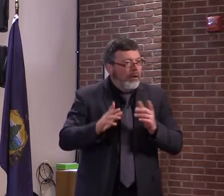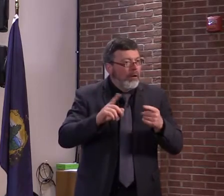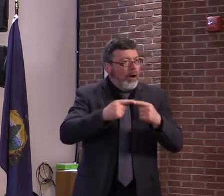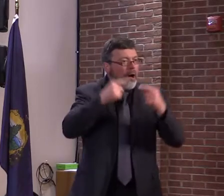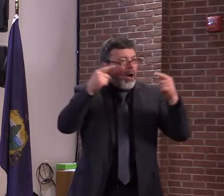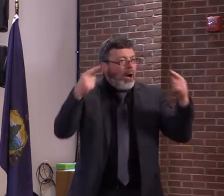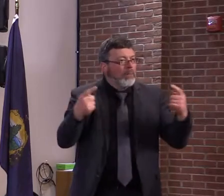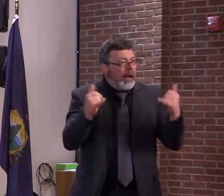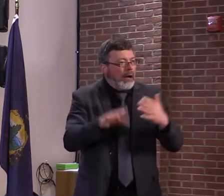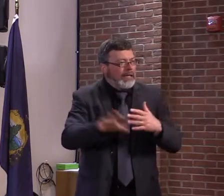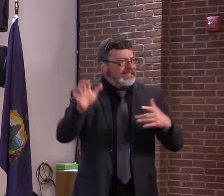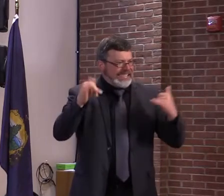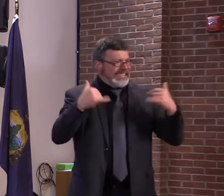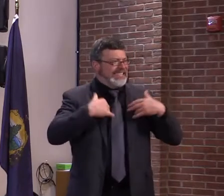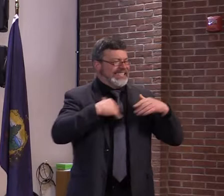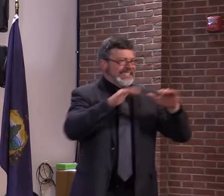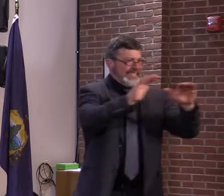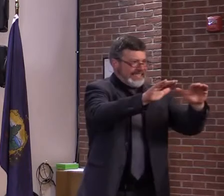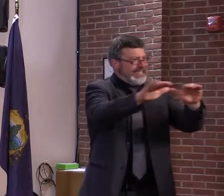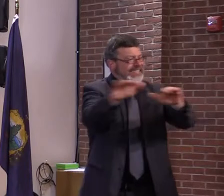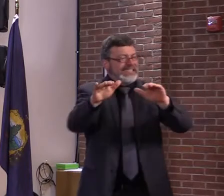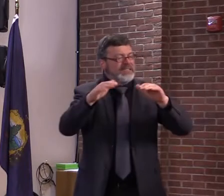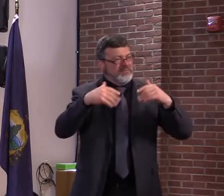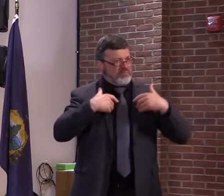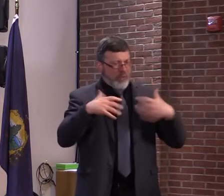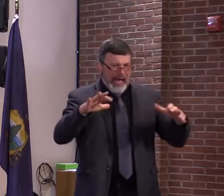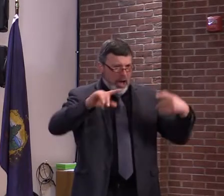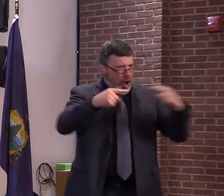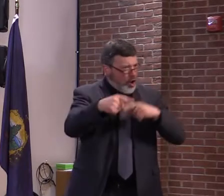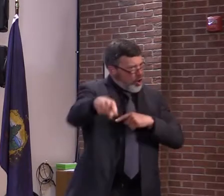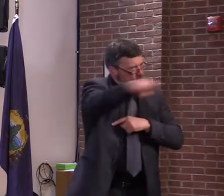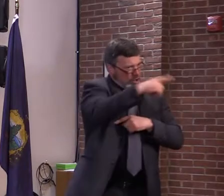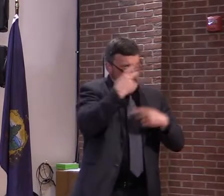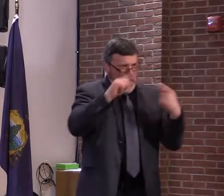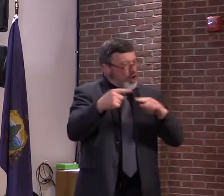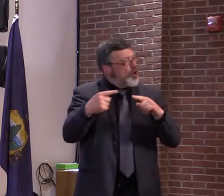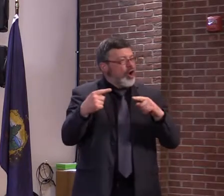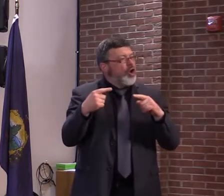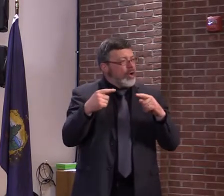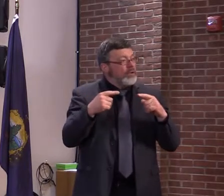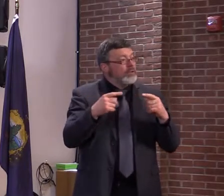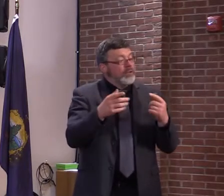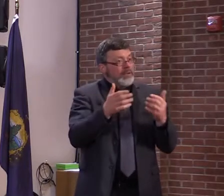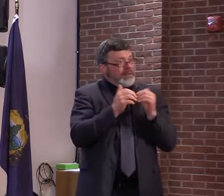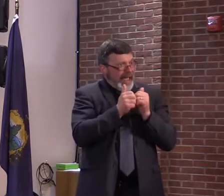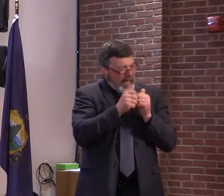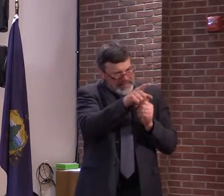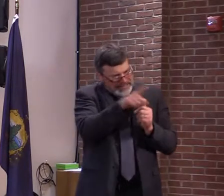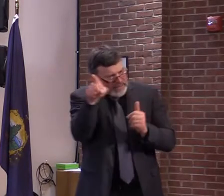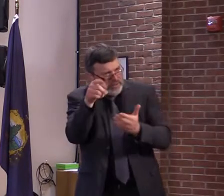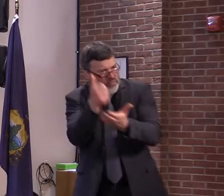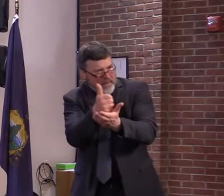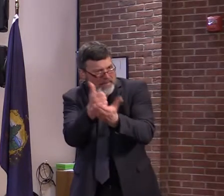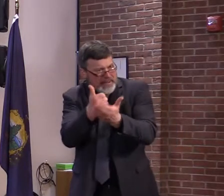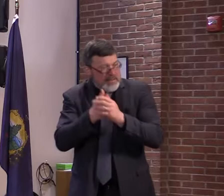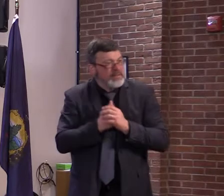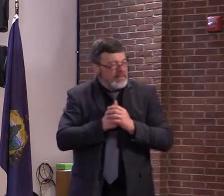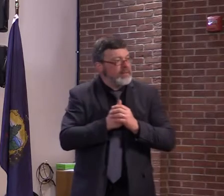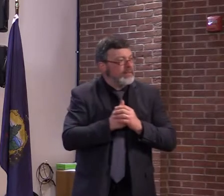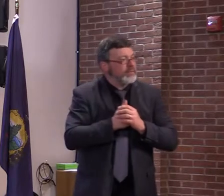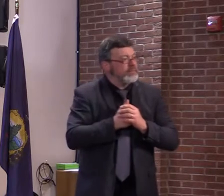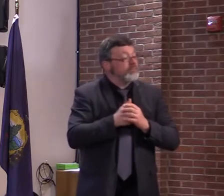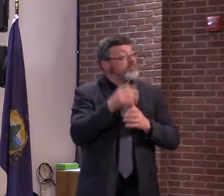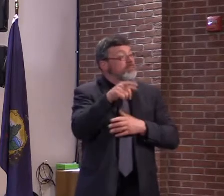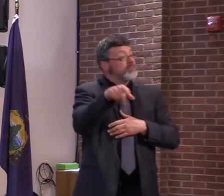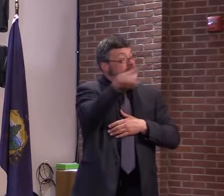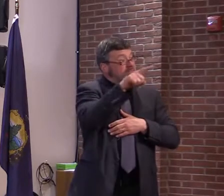harm reduction and to connect Vermonters with help and treatment. We encourage people who are using any substance,